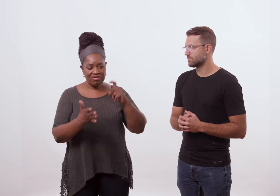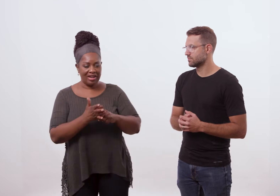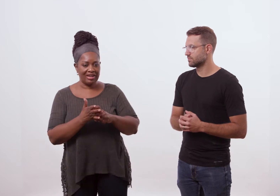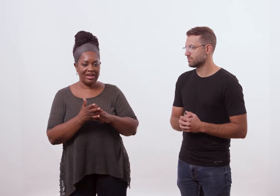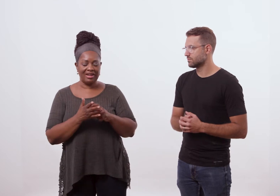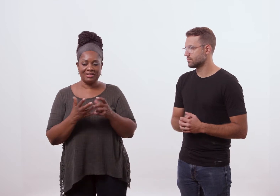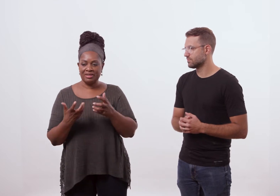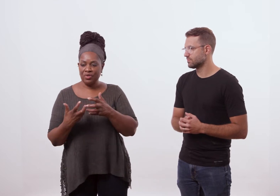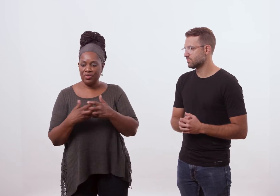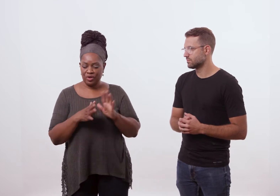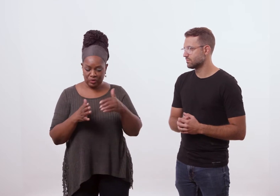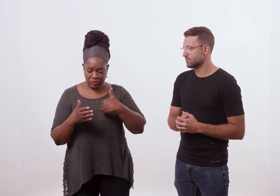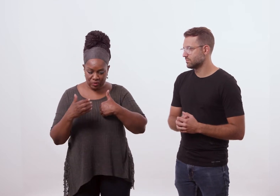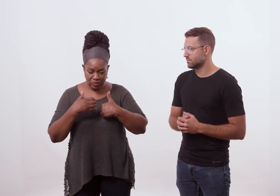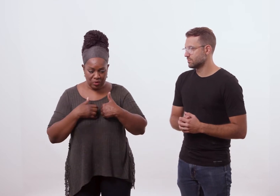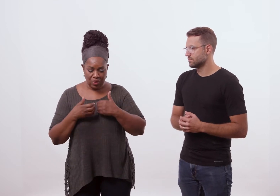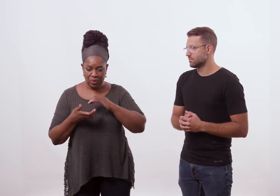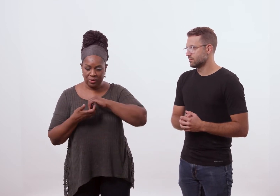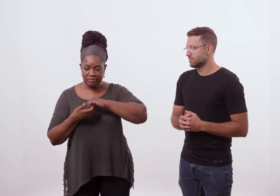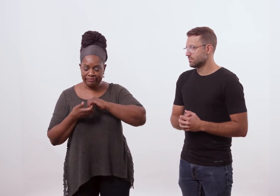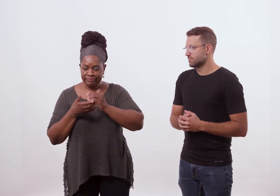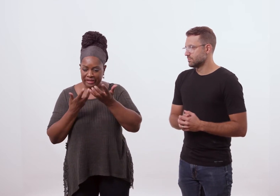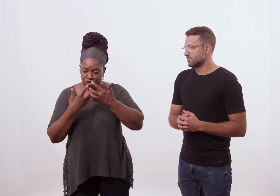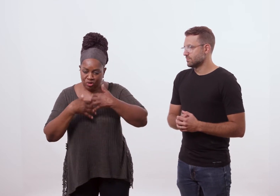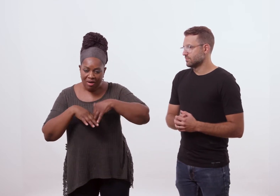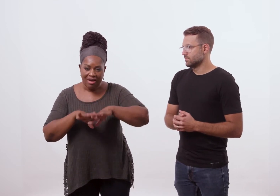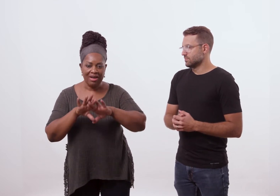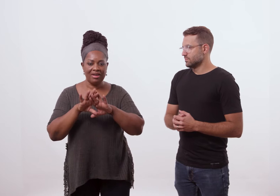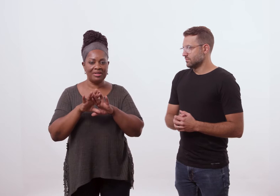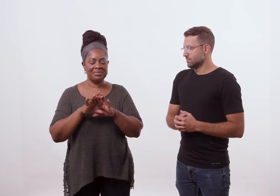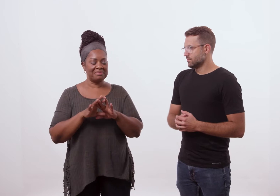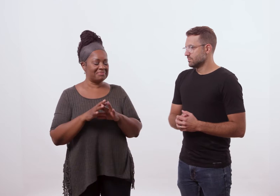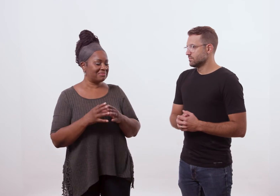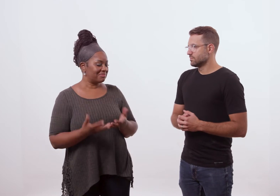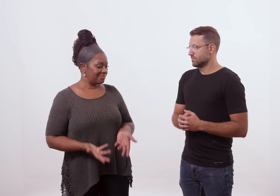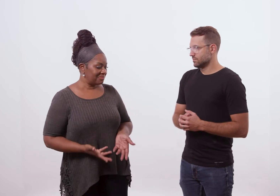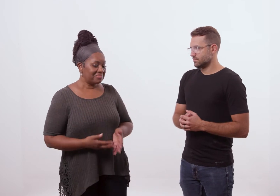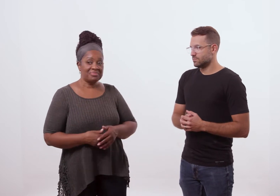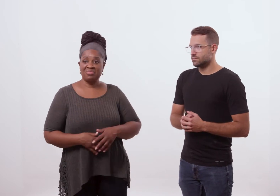recognized, their souls entwined. What do you want?